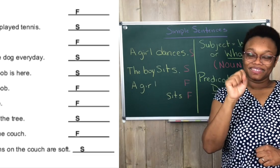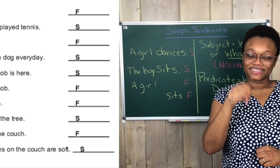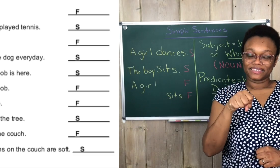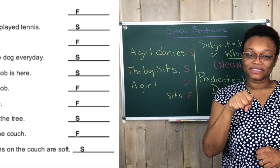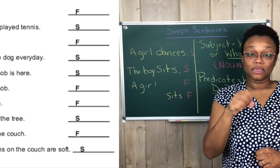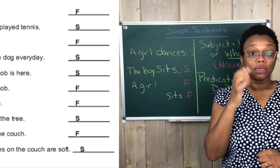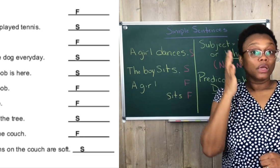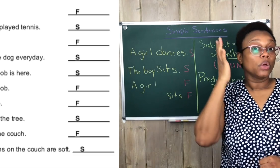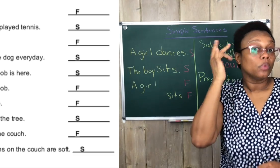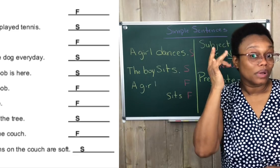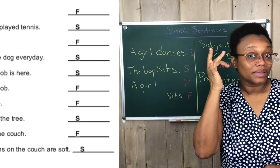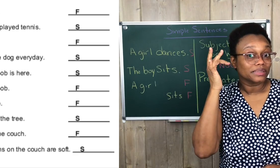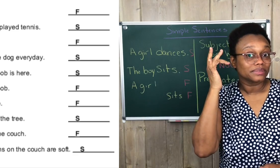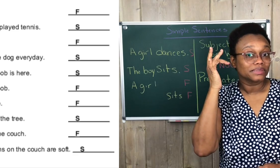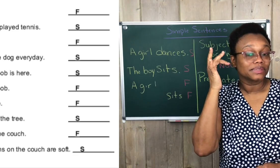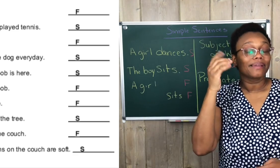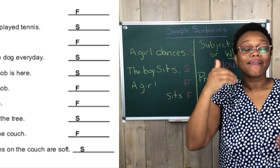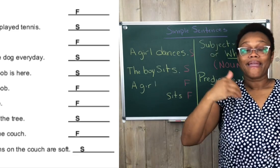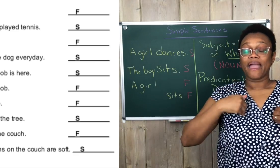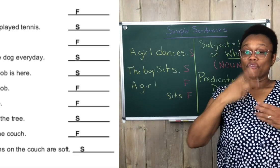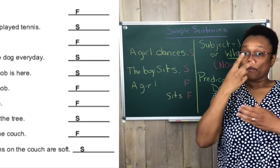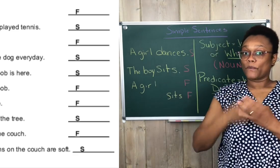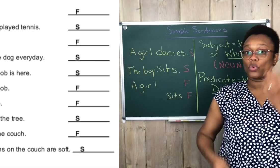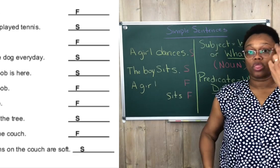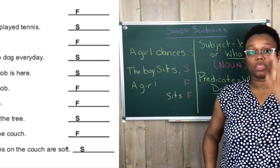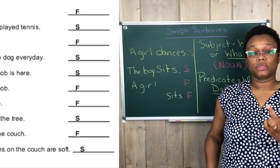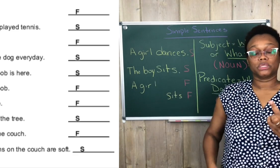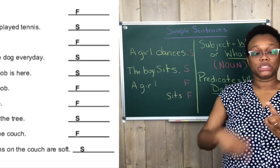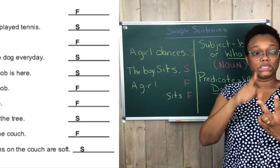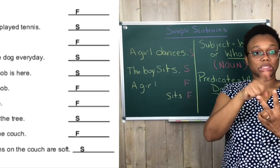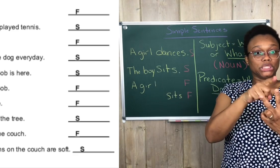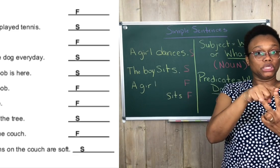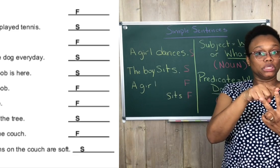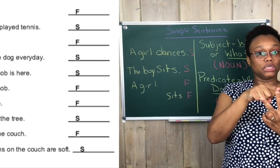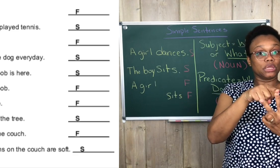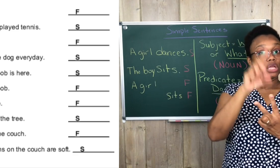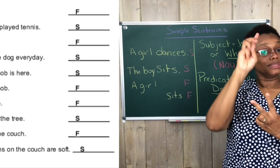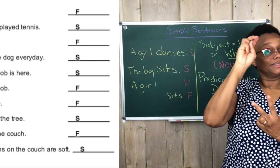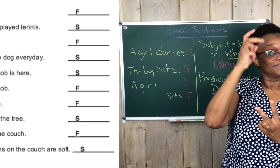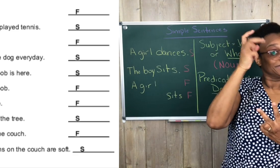Yes, it is a sentence. Why? Because it has both the subject,